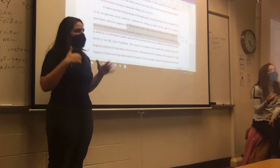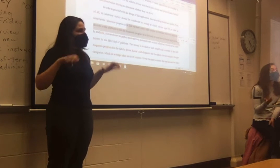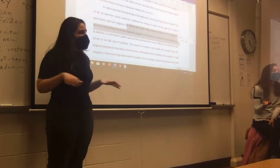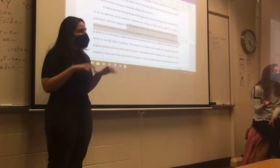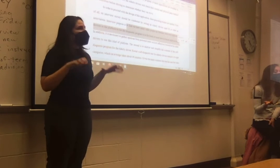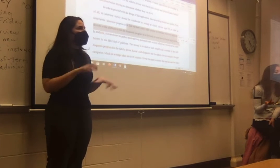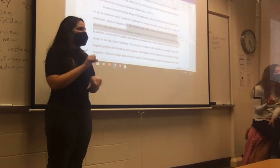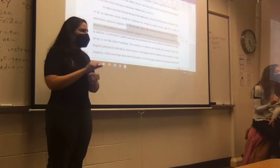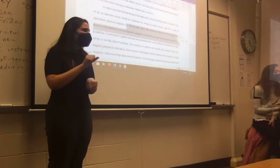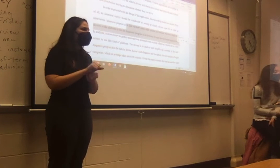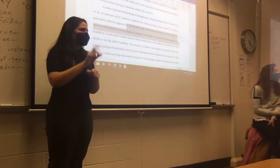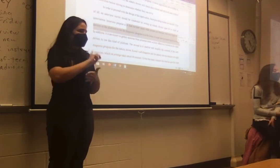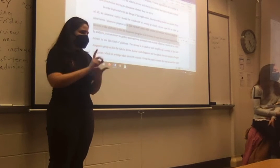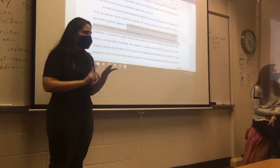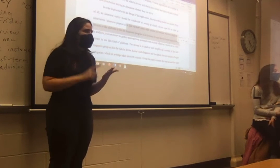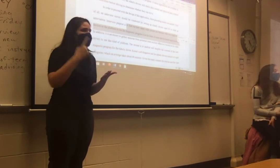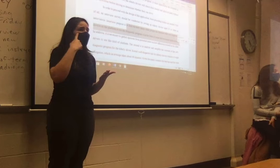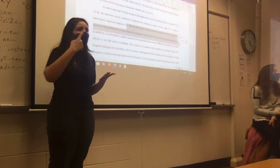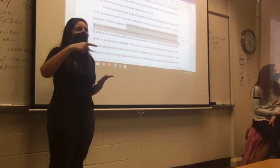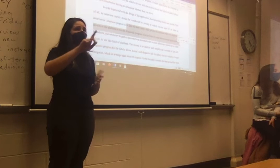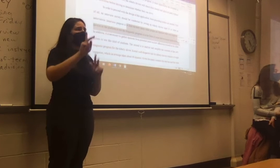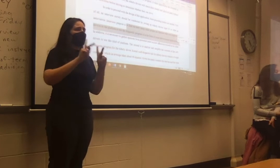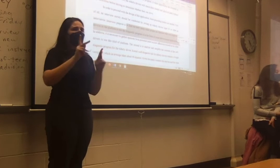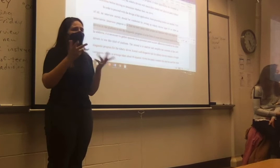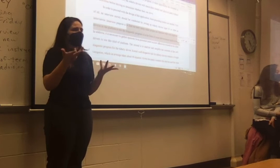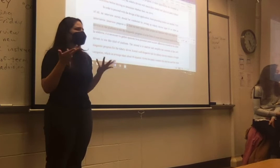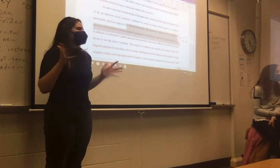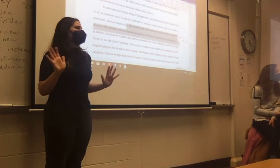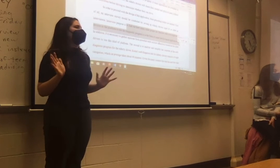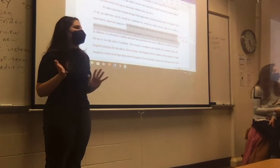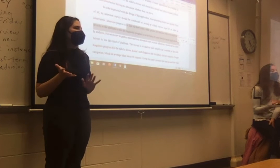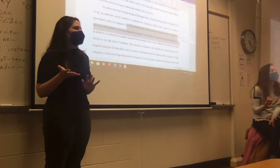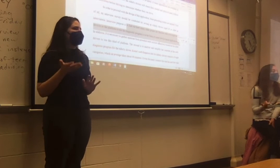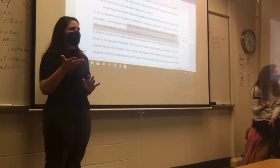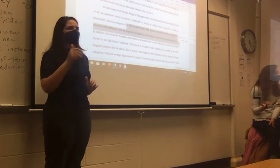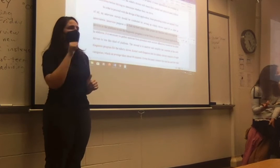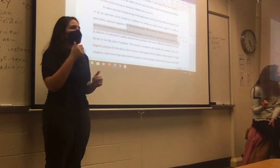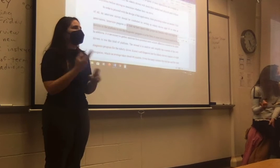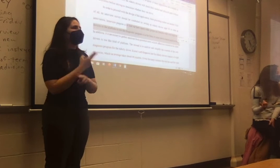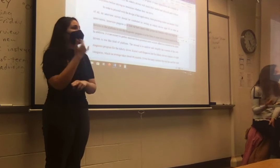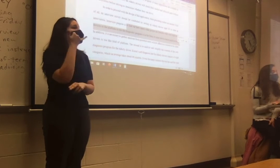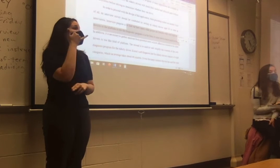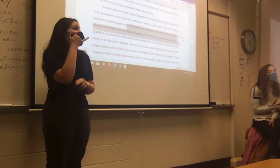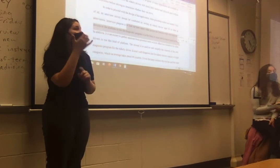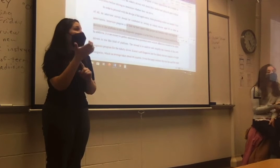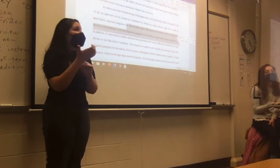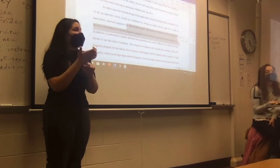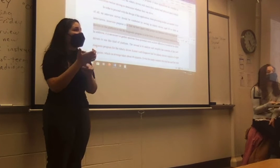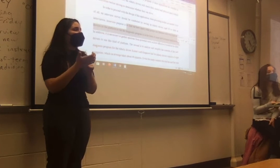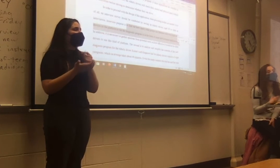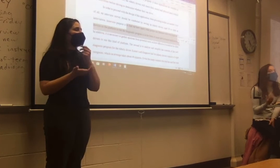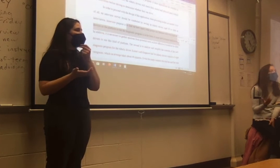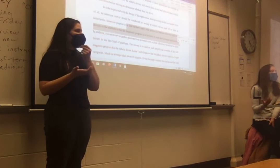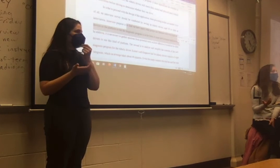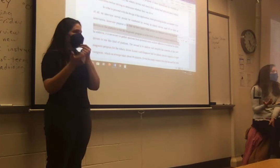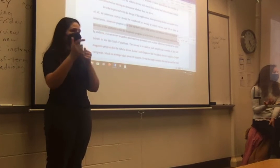older people and then find out that none of the older people use smartphones or none of the older people use applications,